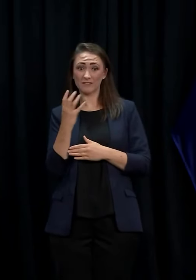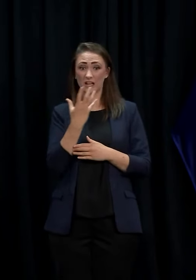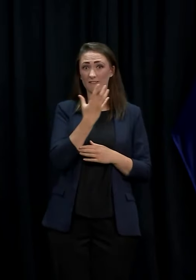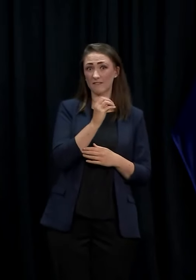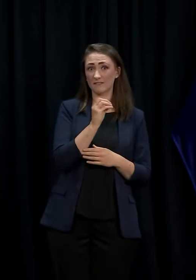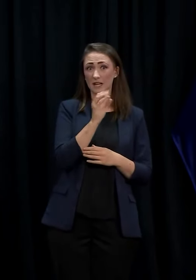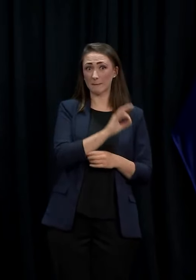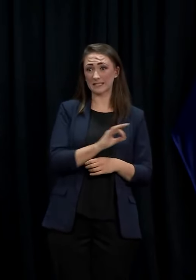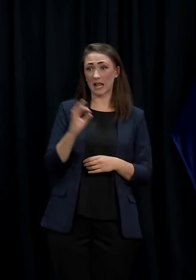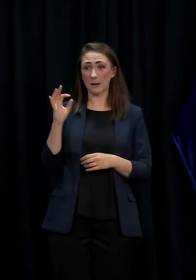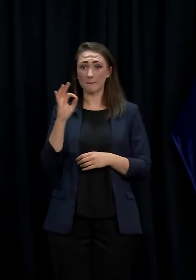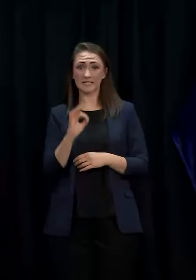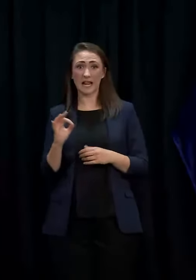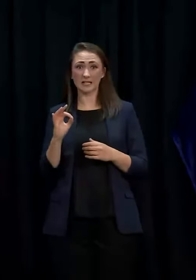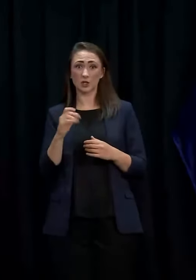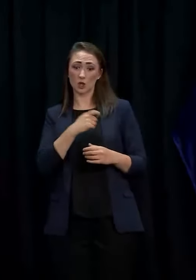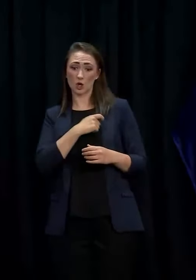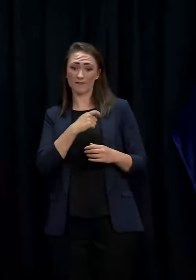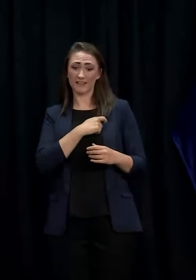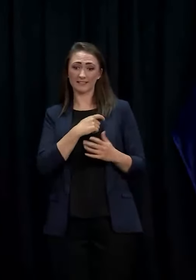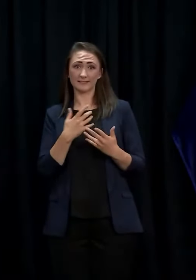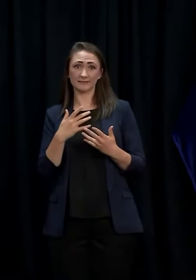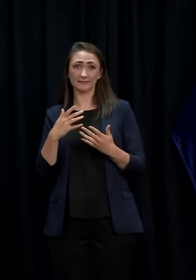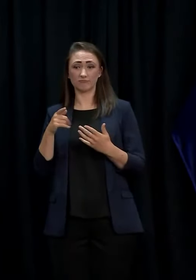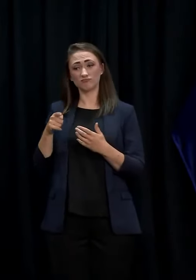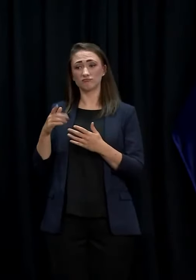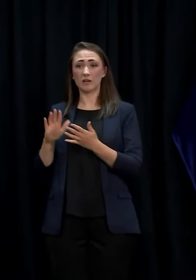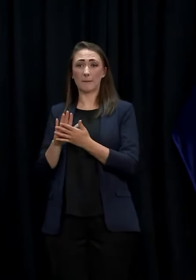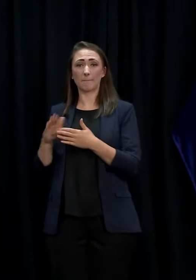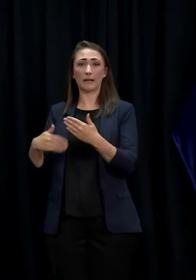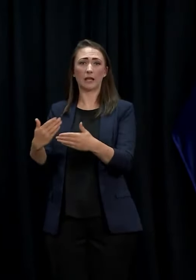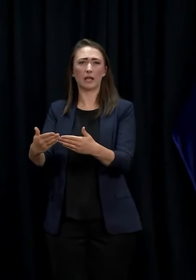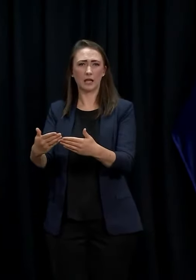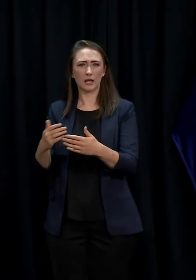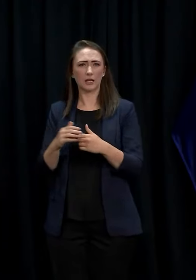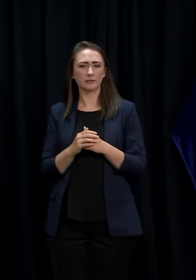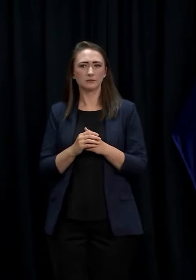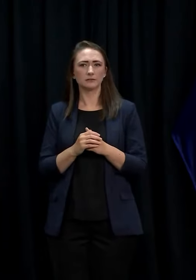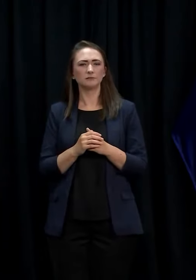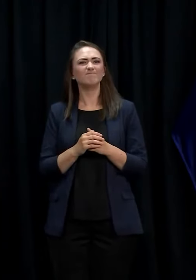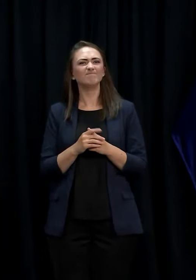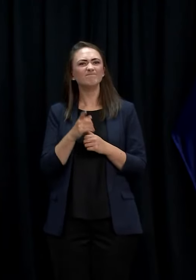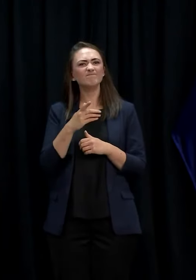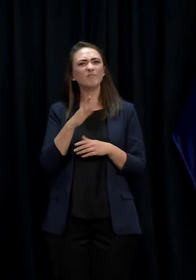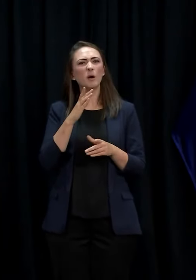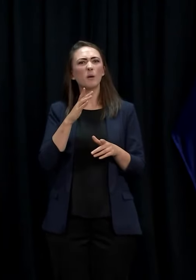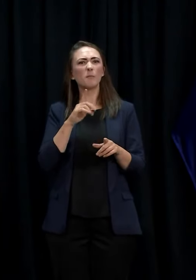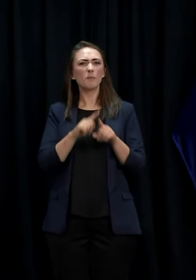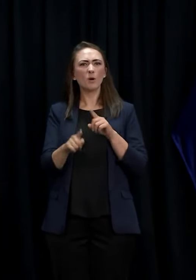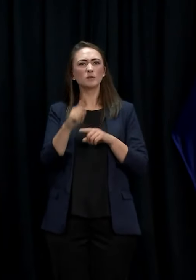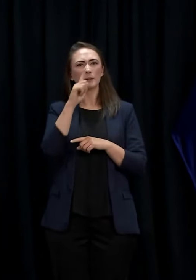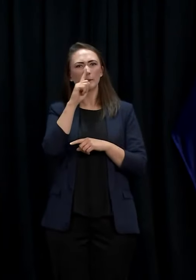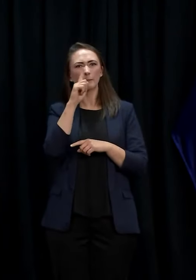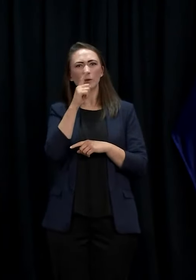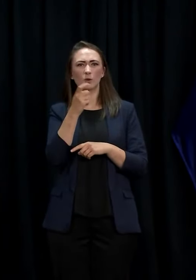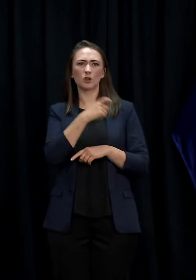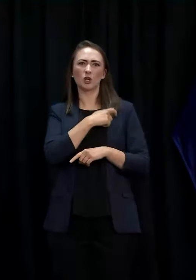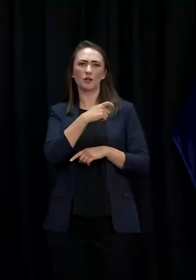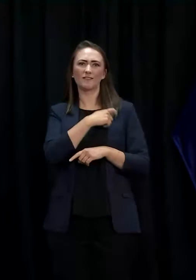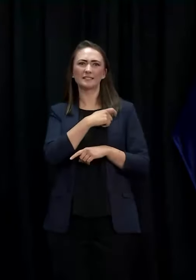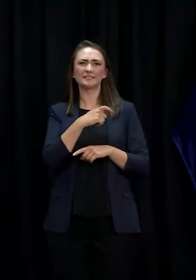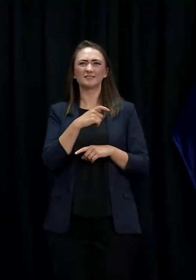not? Yeah, the people who are nervous, I think in many cases, are just not getting out and about as opposed to writing to us about